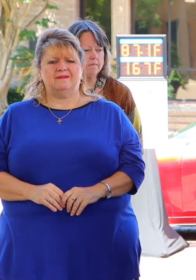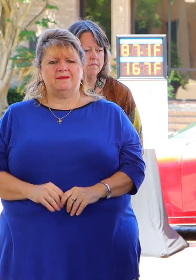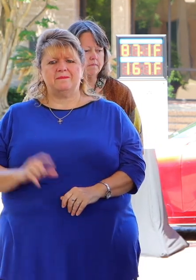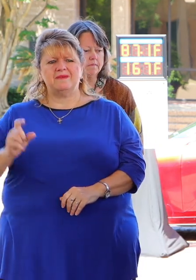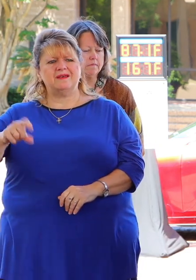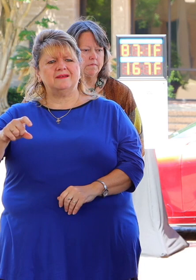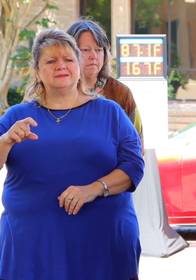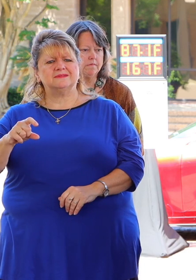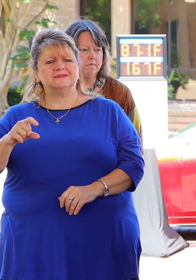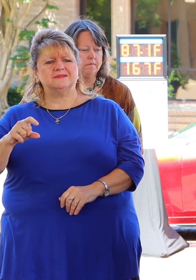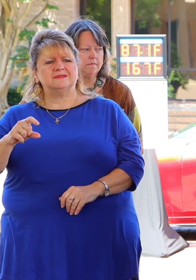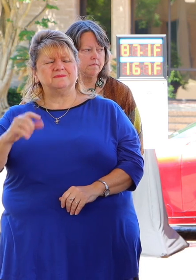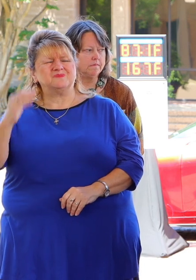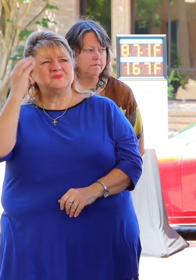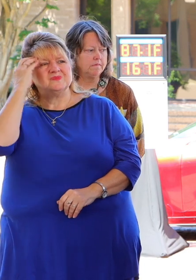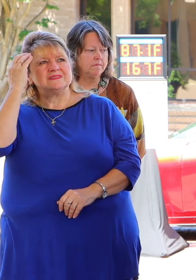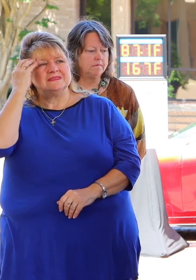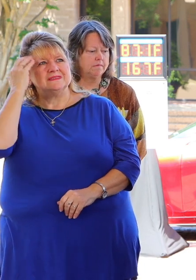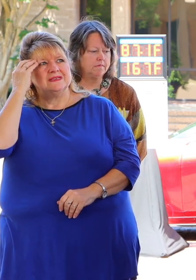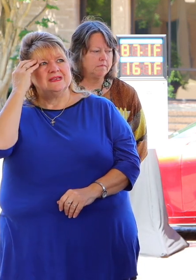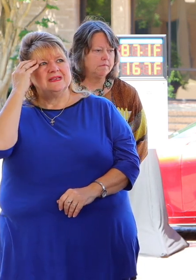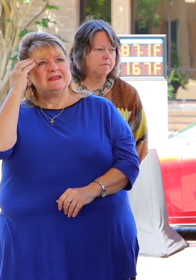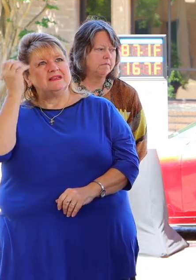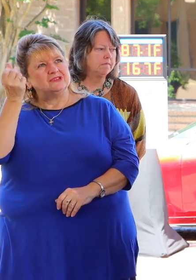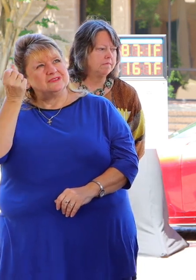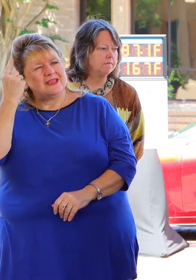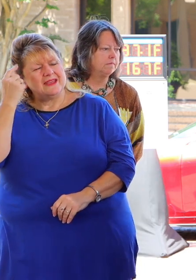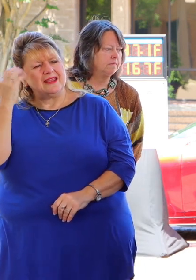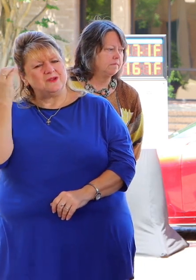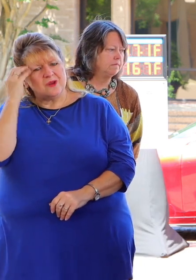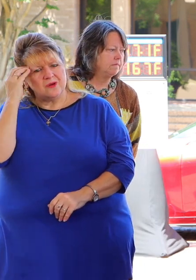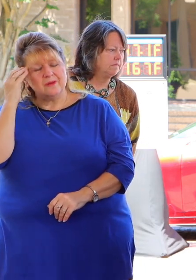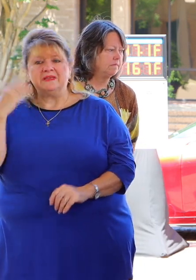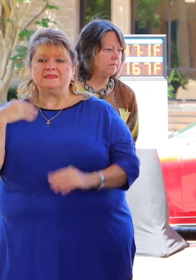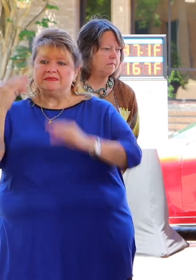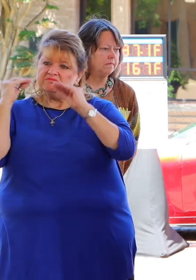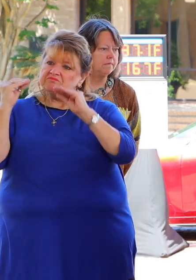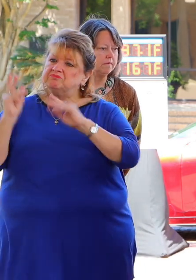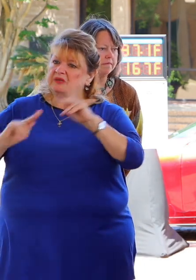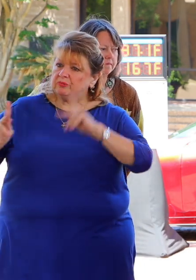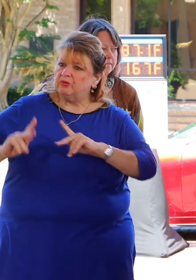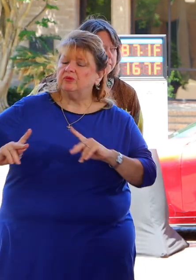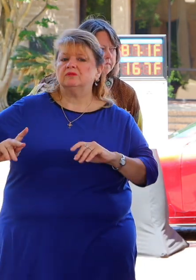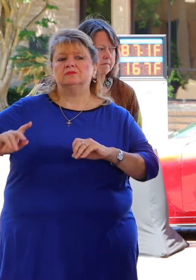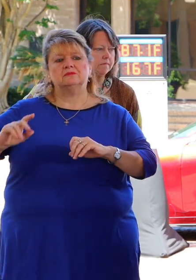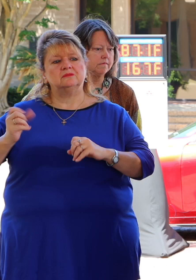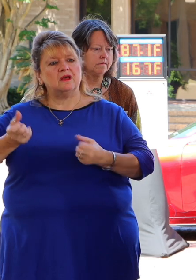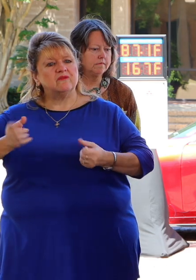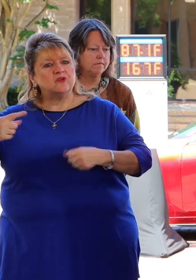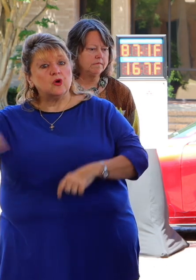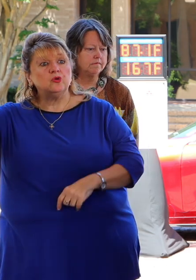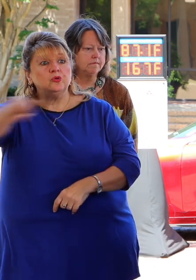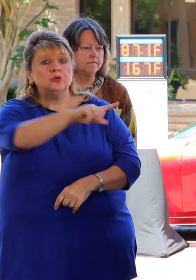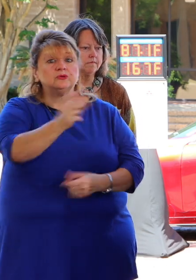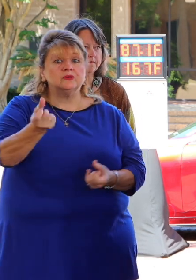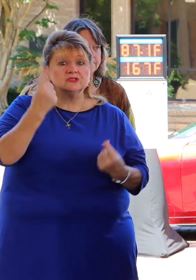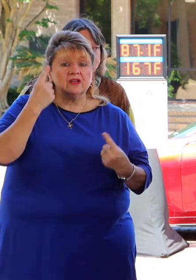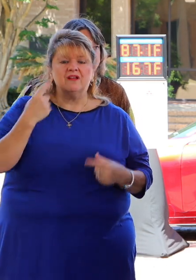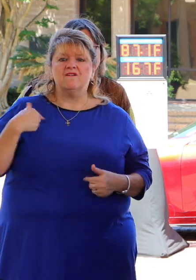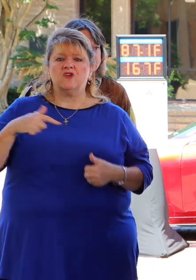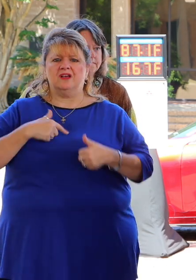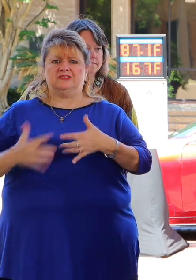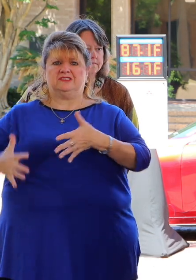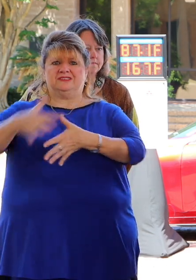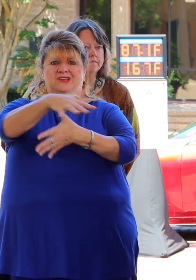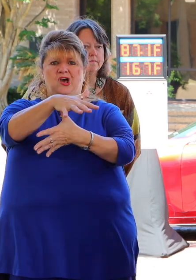We have to be very cognizant of this. We have to educate our citizens, we have to educate the people, because being number one in the nation